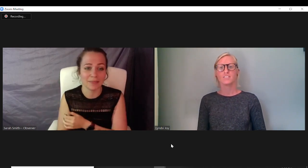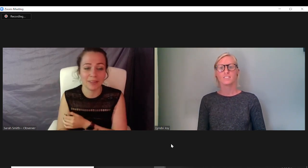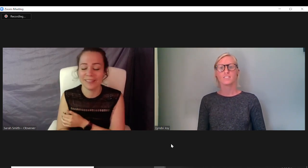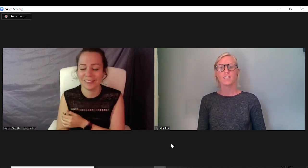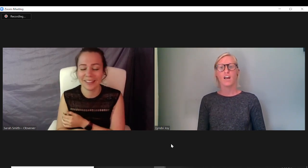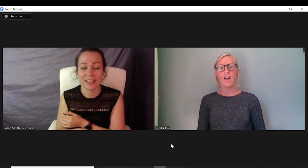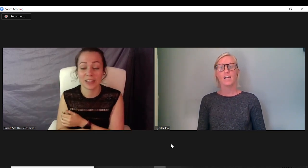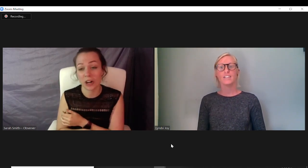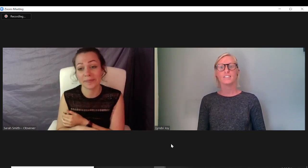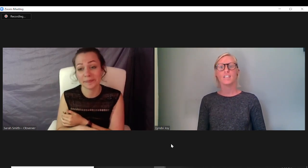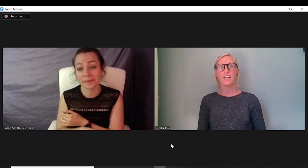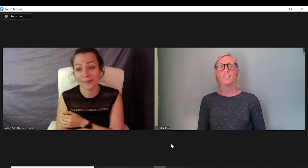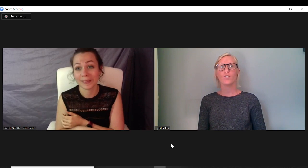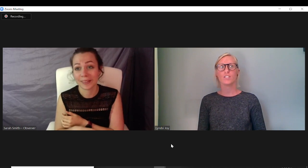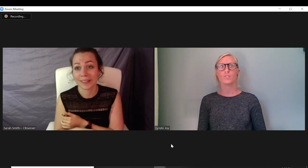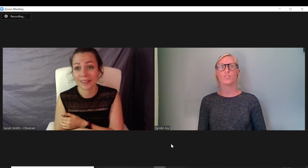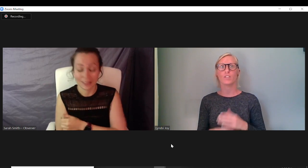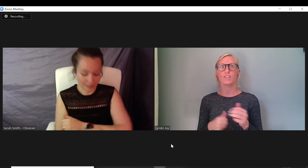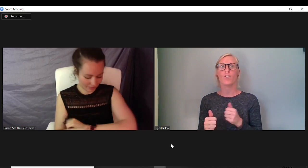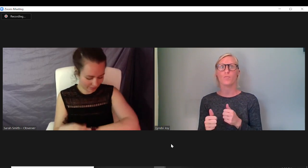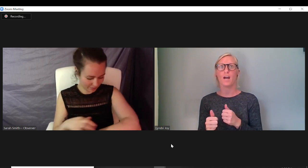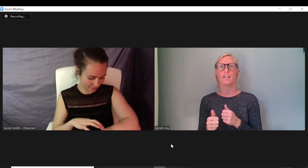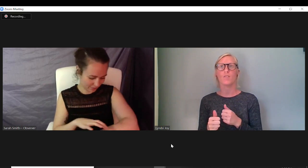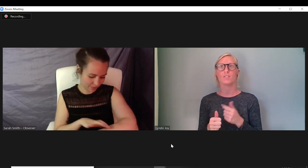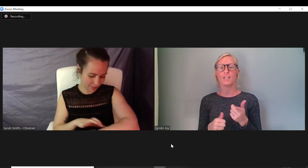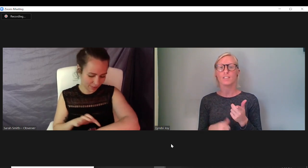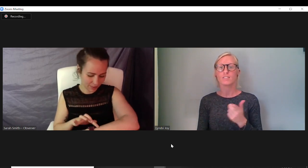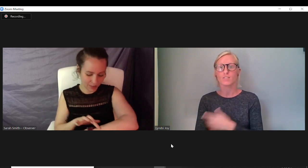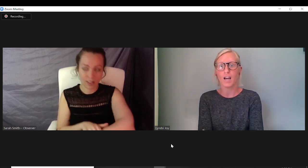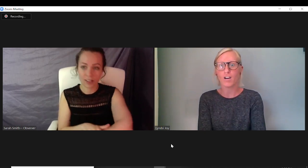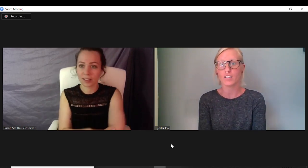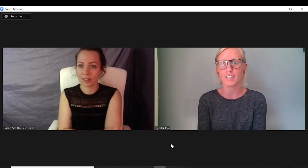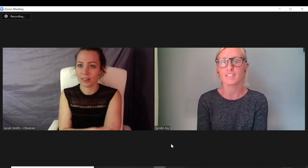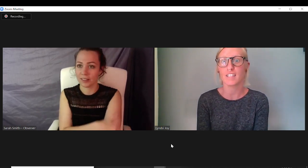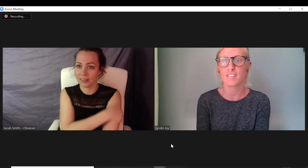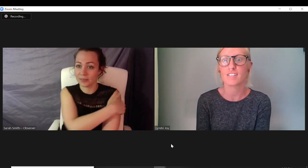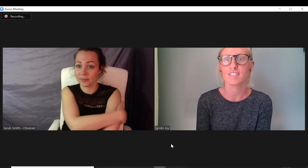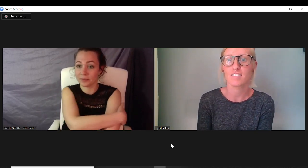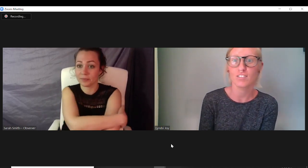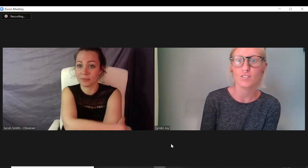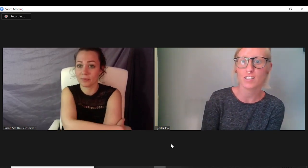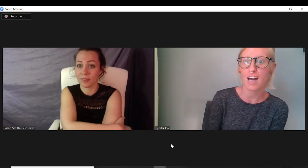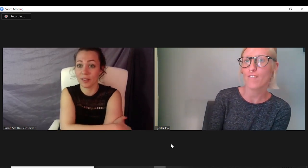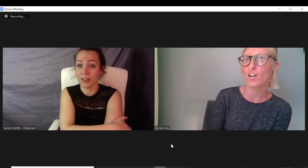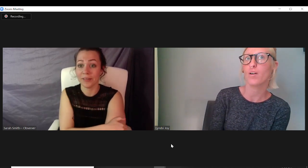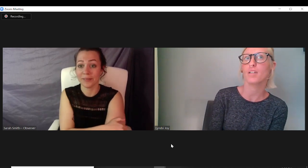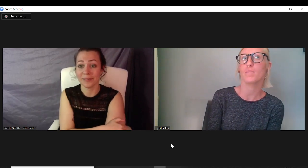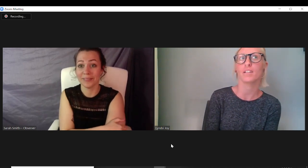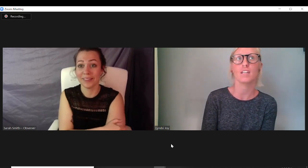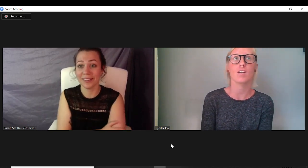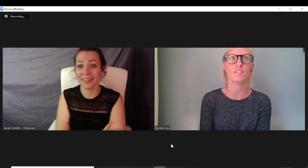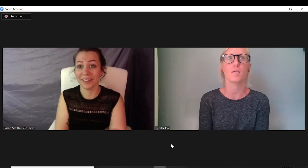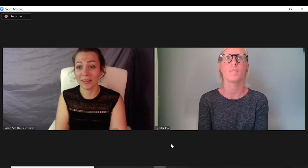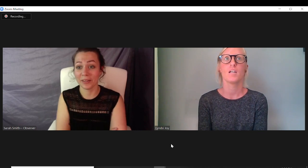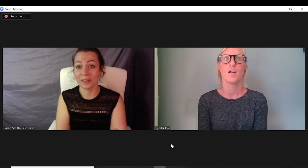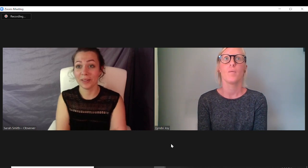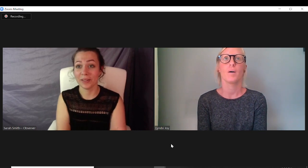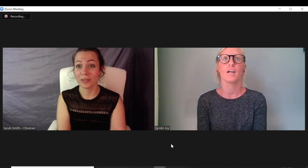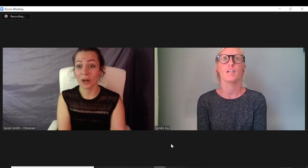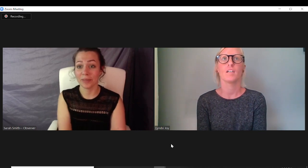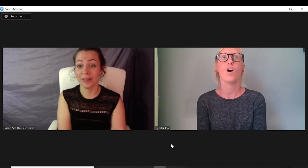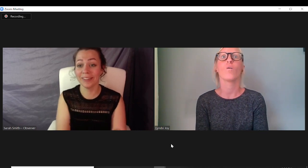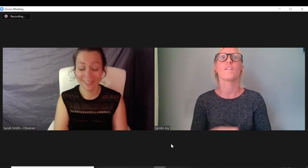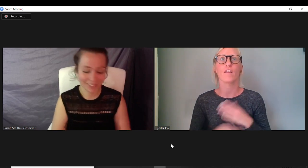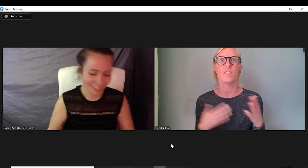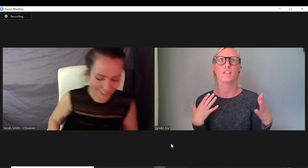not. It's hard. I noticed when you're like farther back, and I was like, wow, like you still have it all, and I'm like, that's awesome.